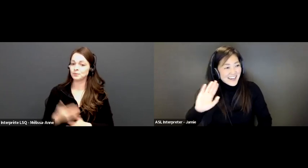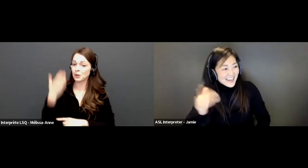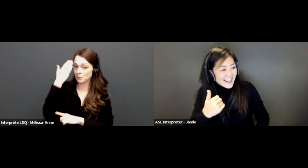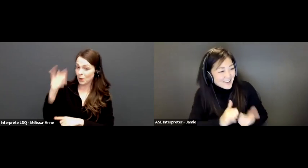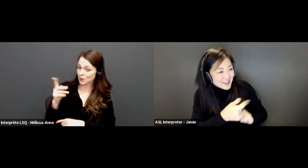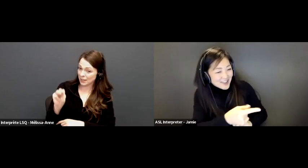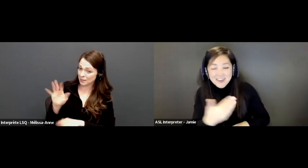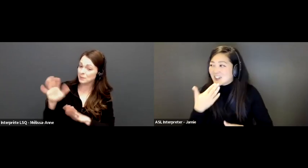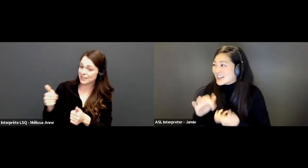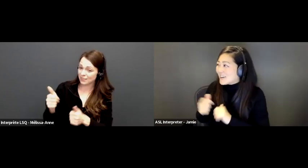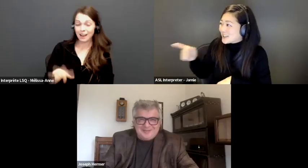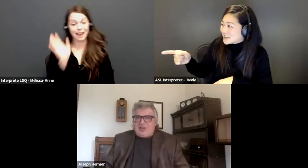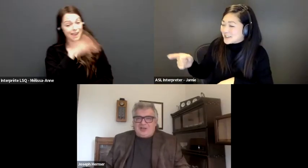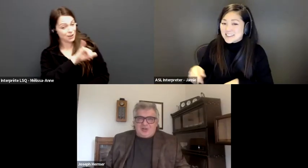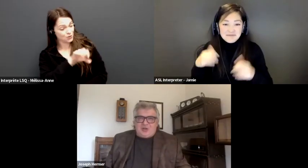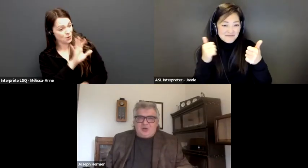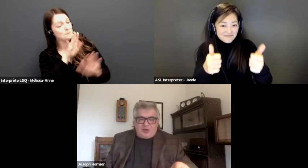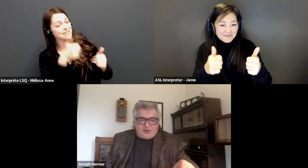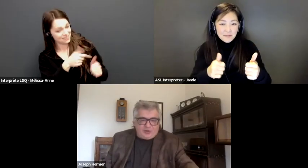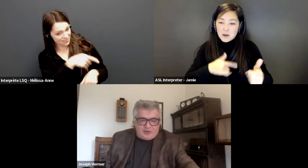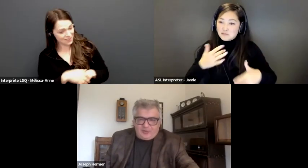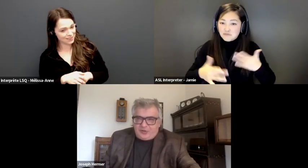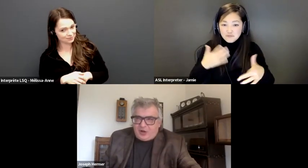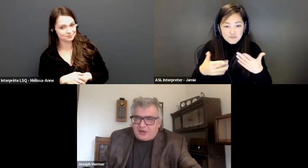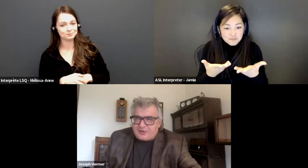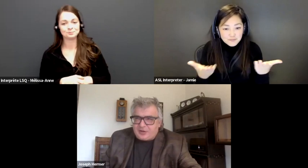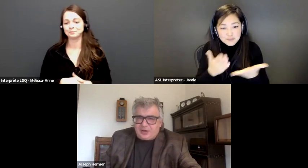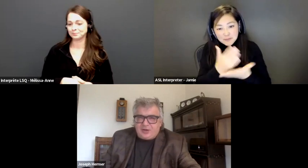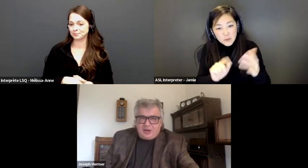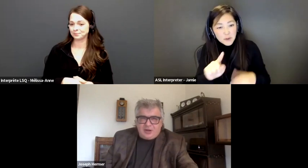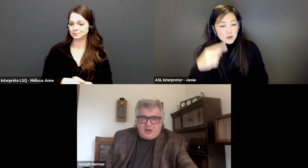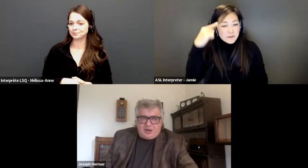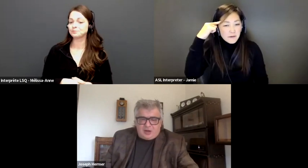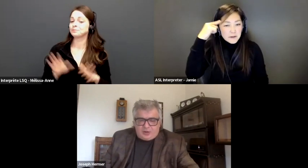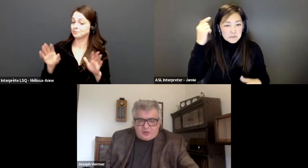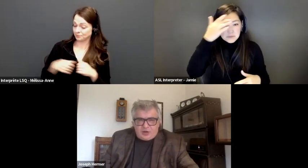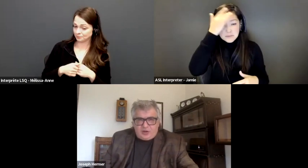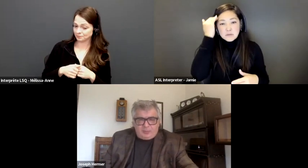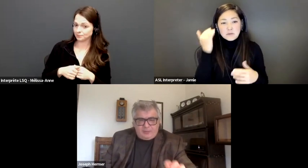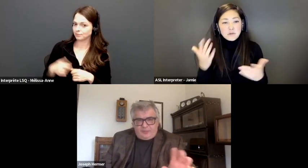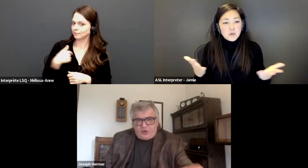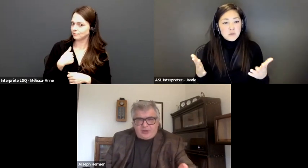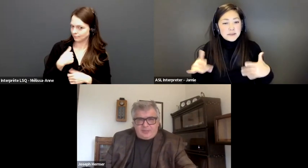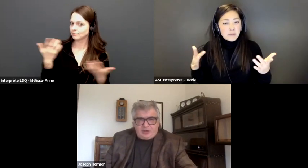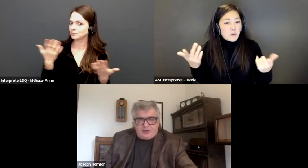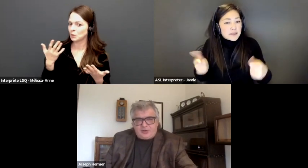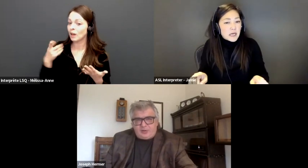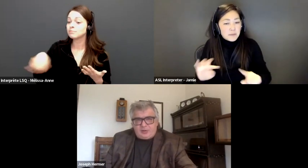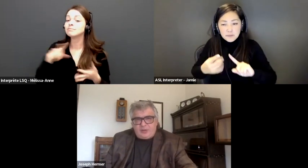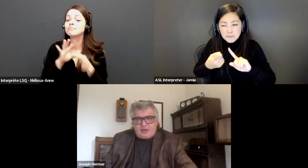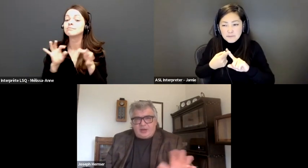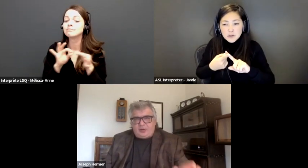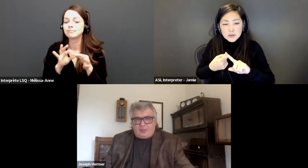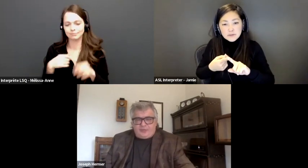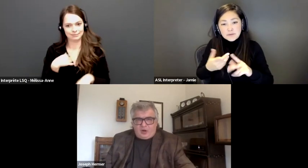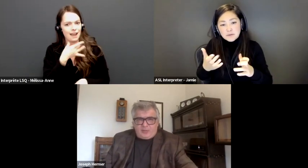Joe? So I'm really keen to hear some of your thoughts on what's going on. But first, let me just